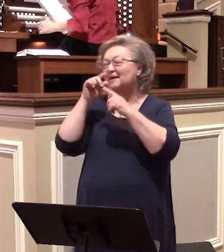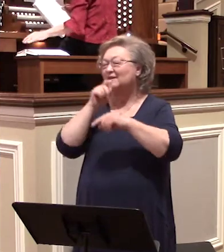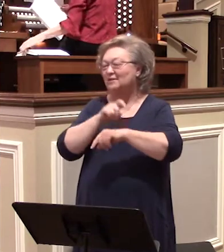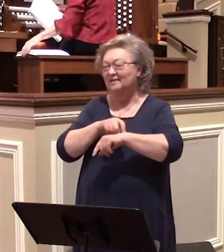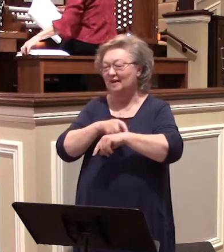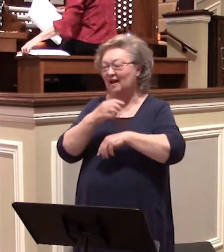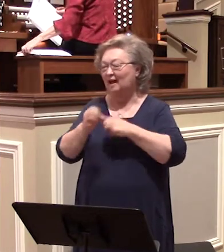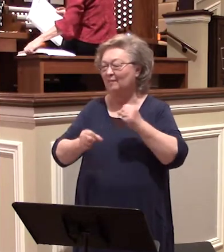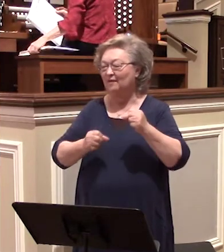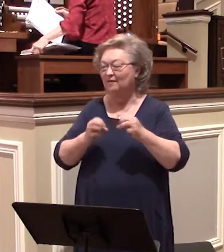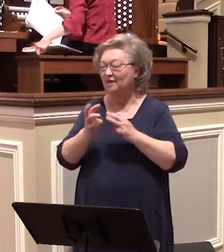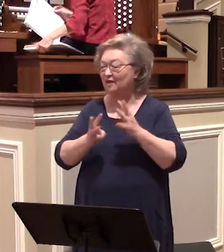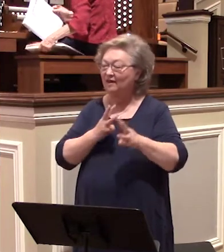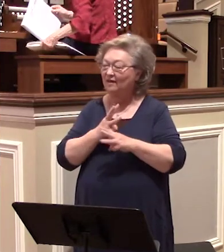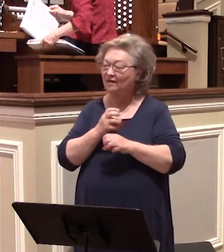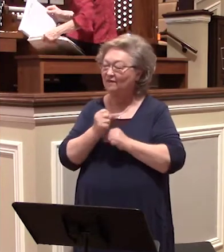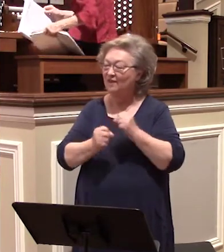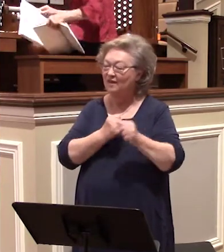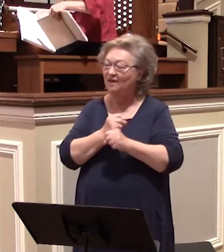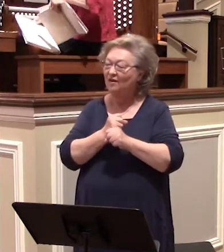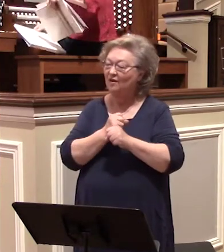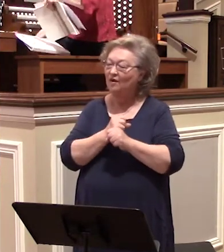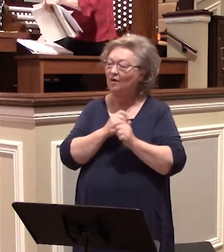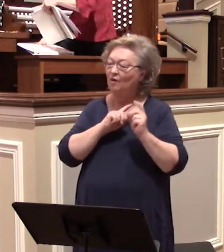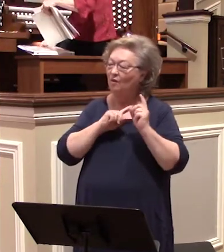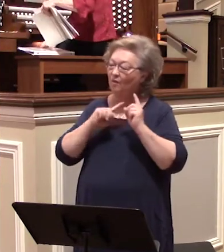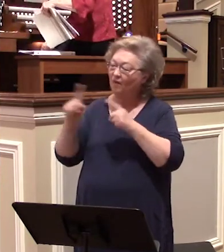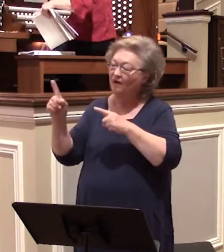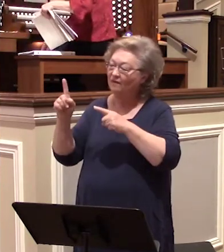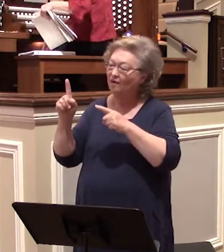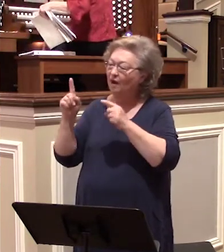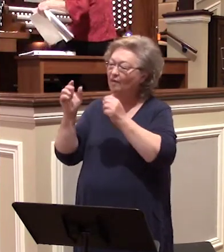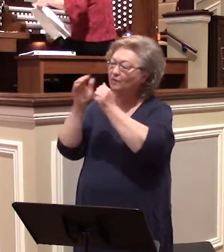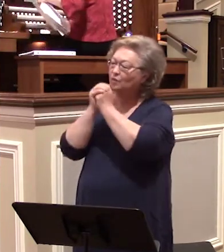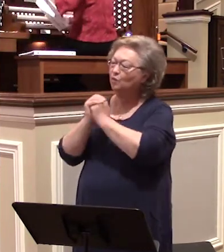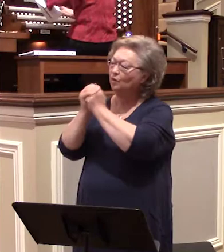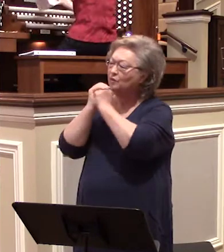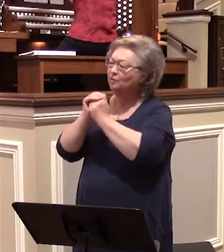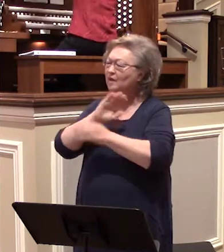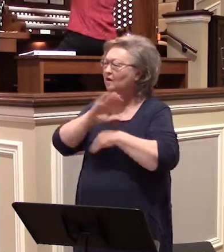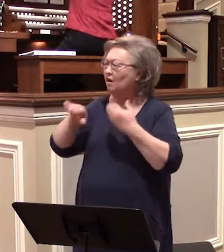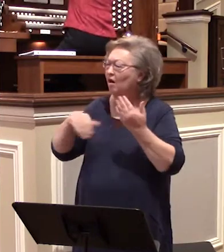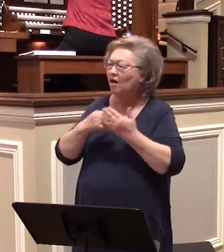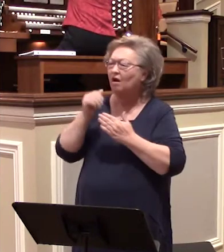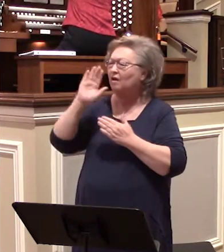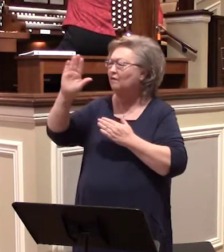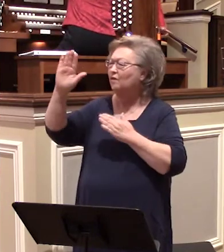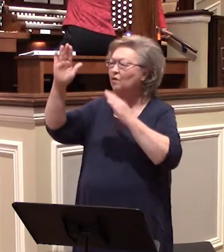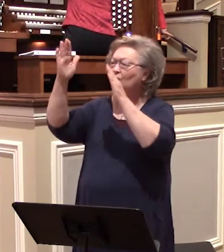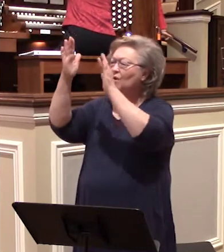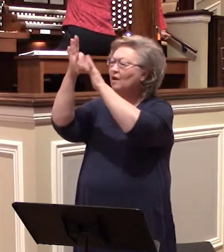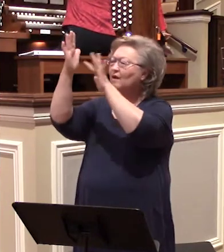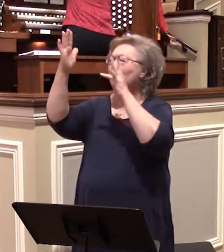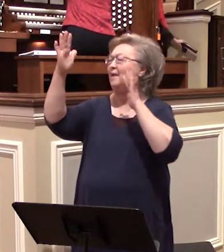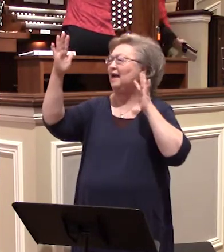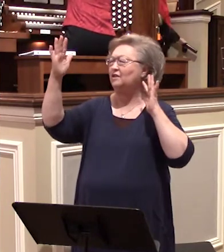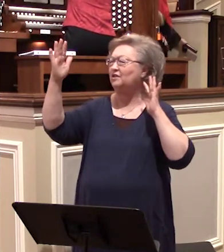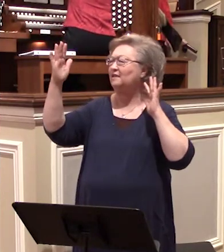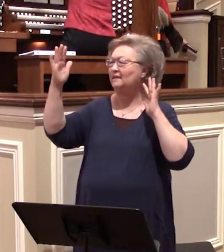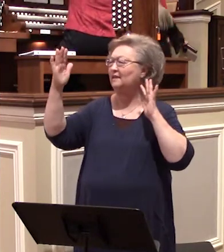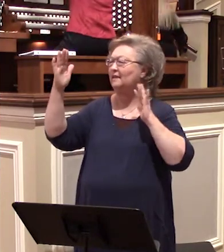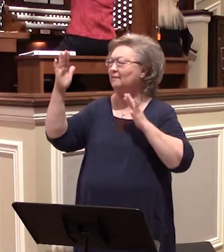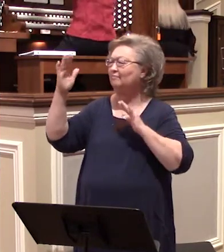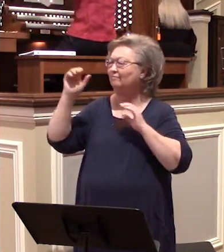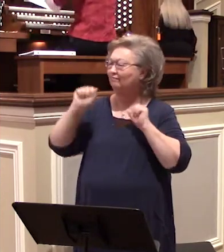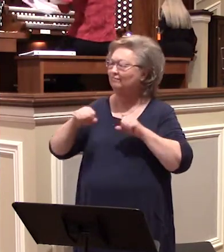to worship you. The awe and majesty of your creation becomes ever more apparent. Lord, we ask you to clear